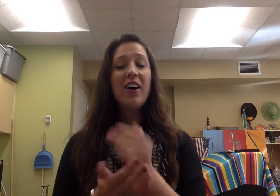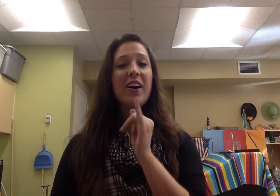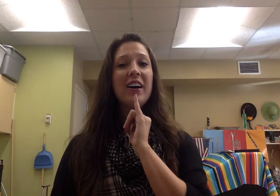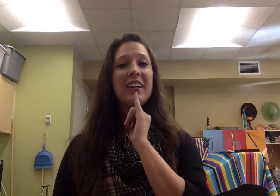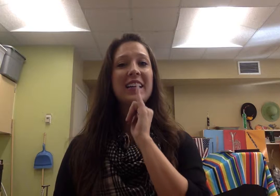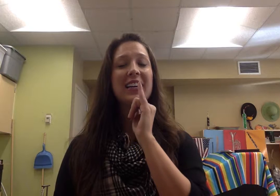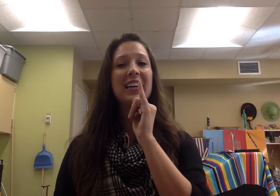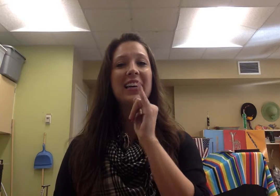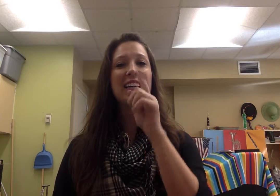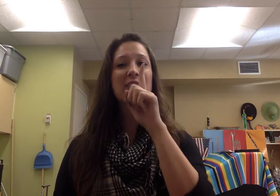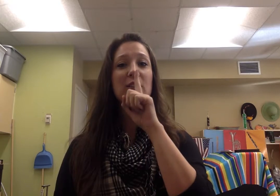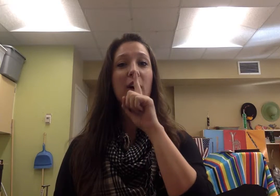all is